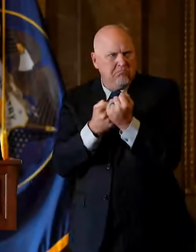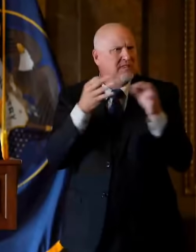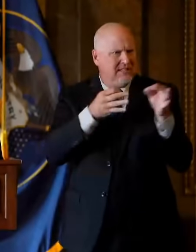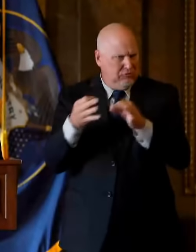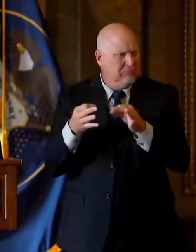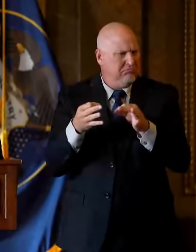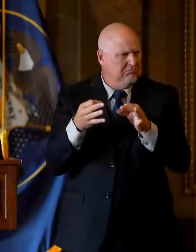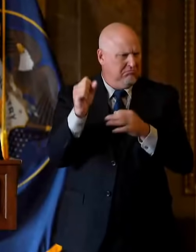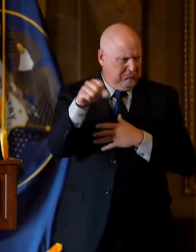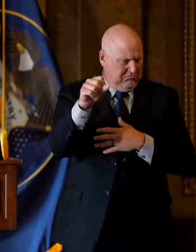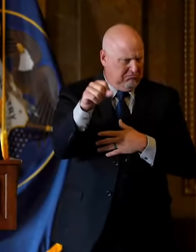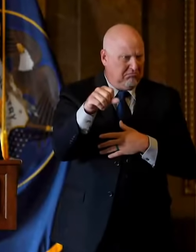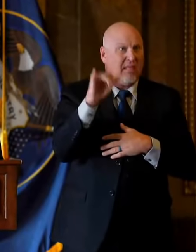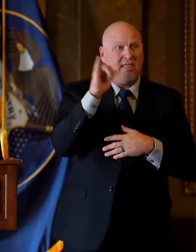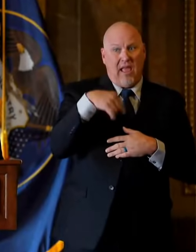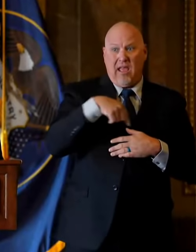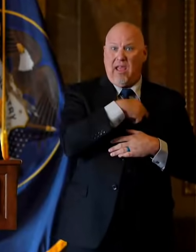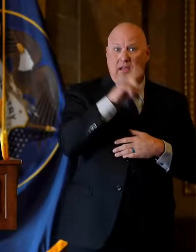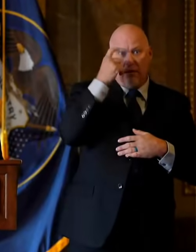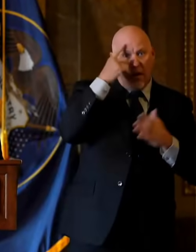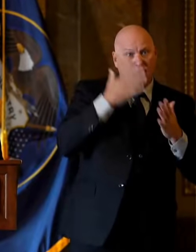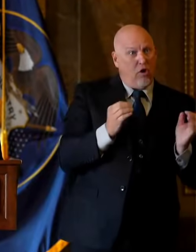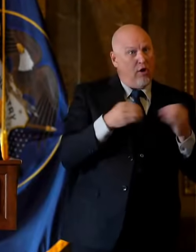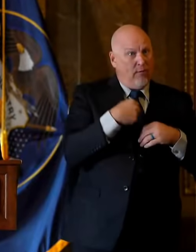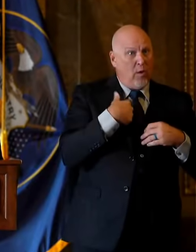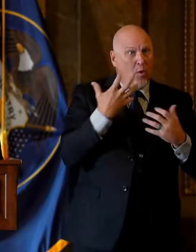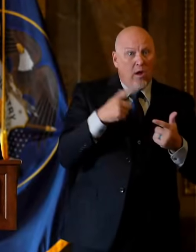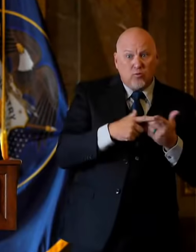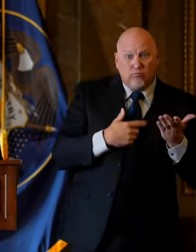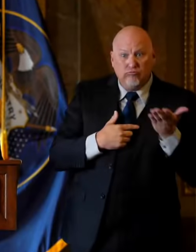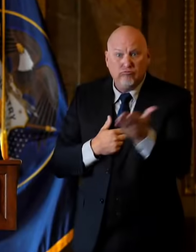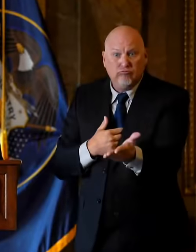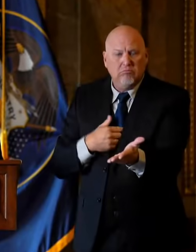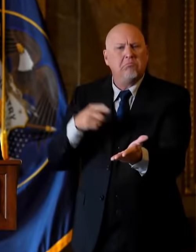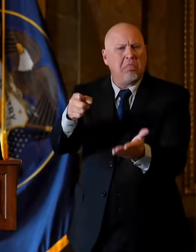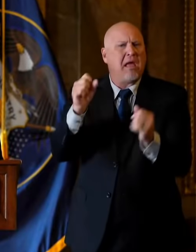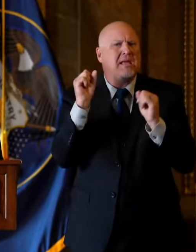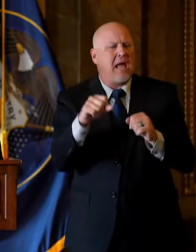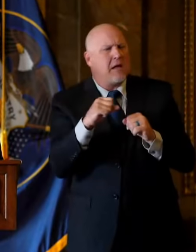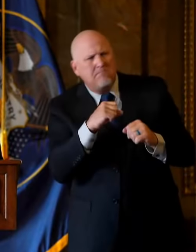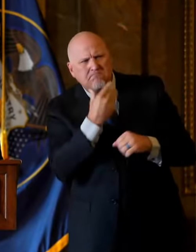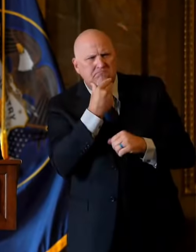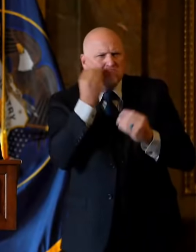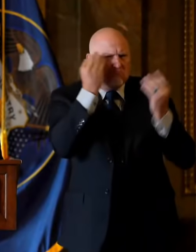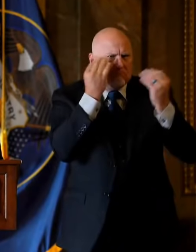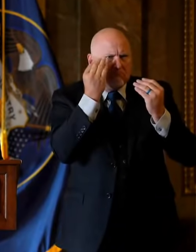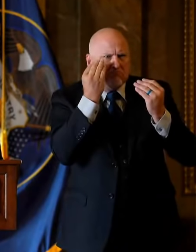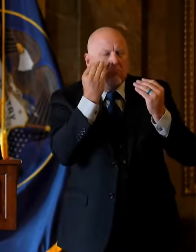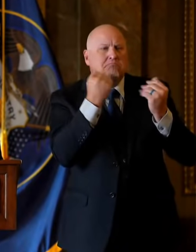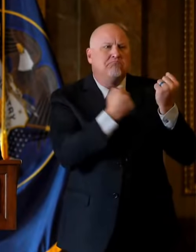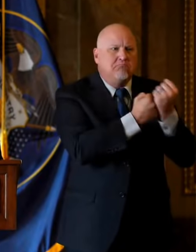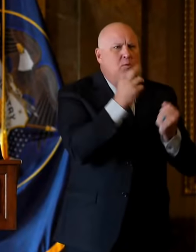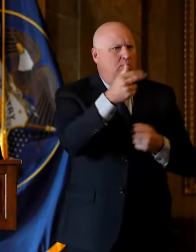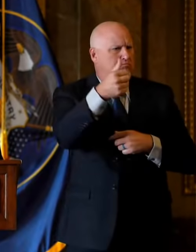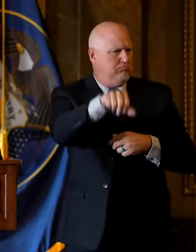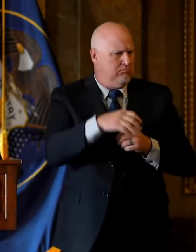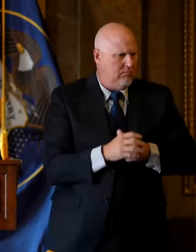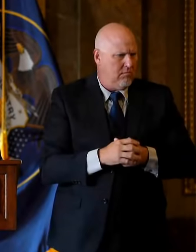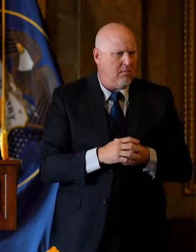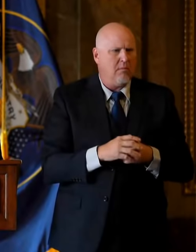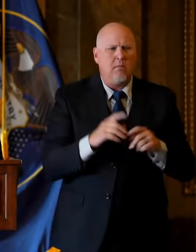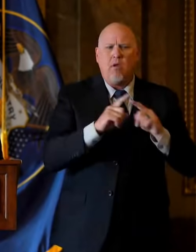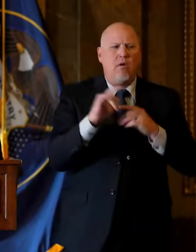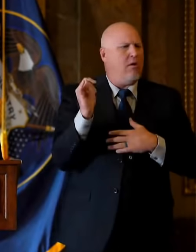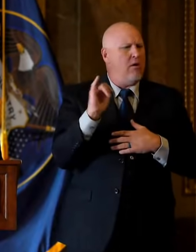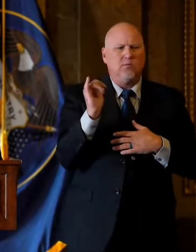be approved by a legislative committee and then by the entire legislature. It's been